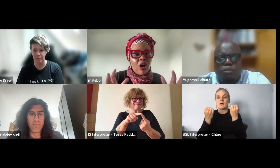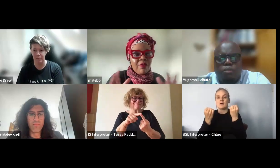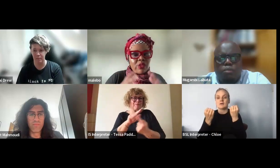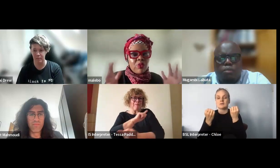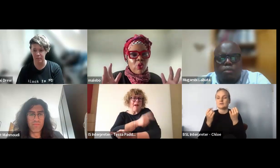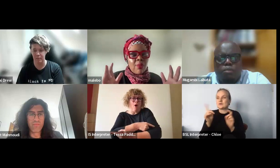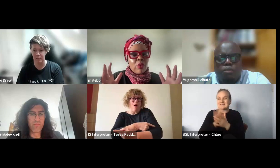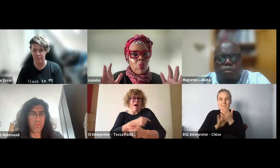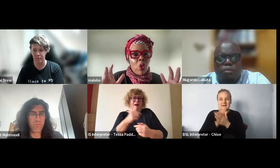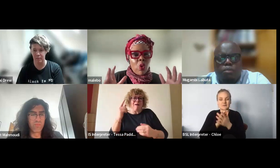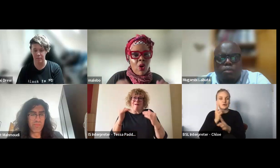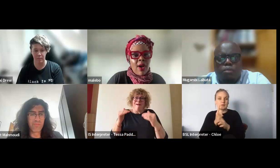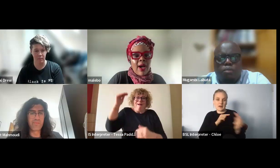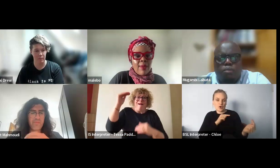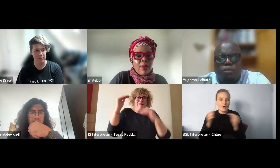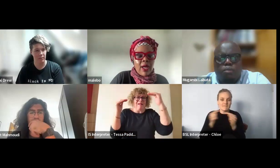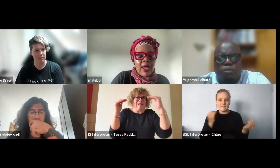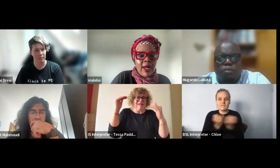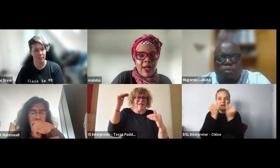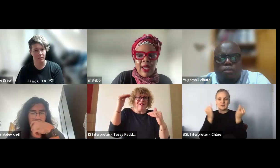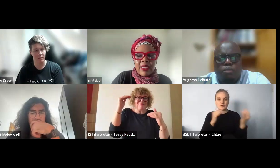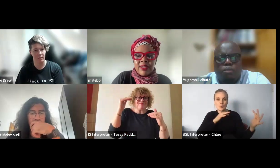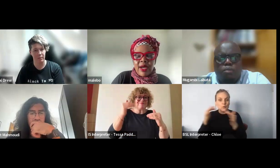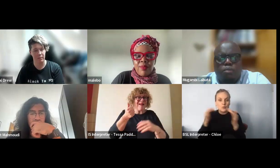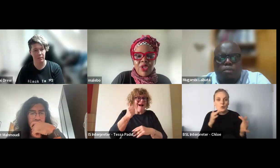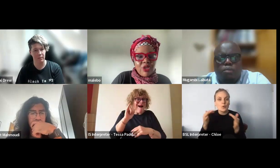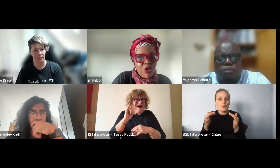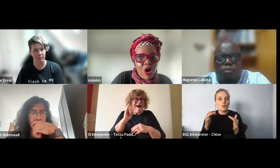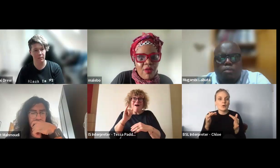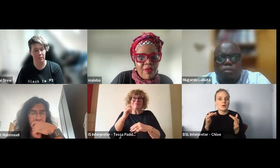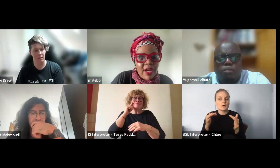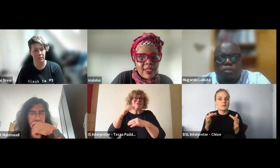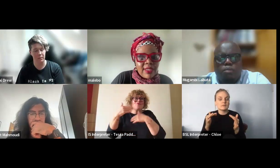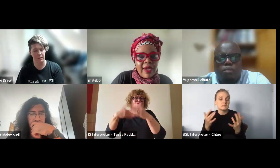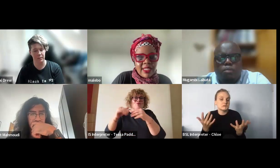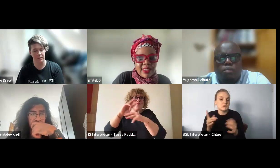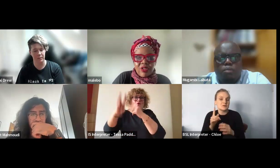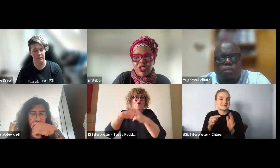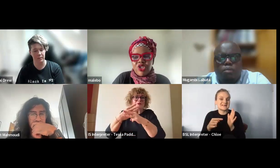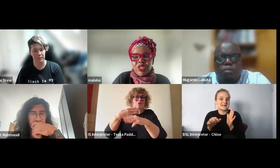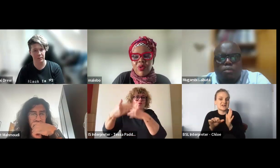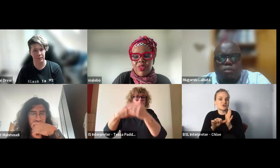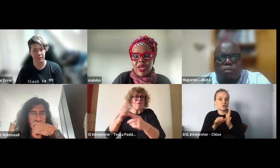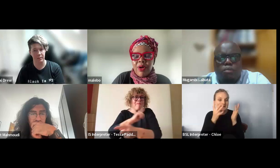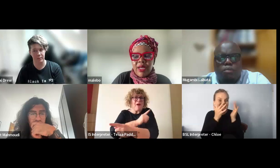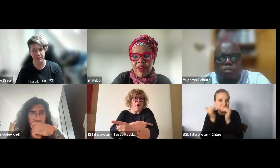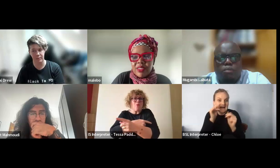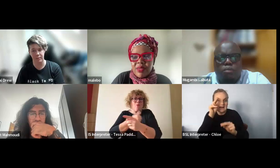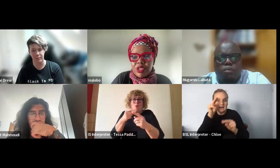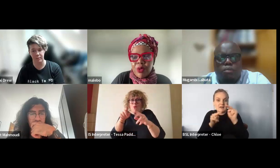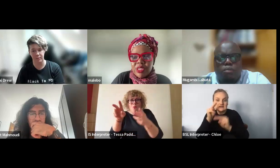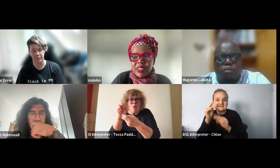talk about conflict, when we talk about war, and the issue of surveillance technology, when we think